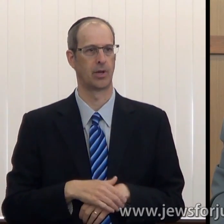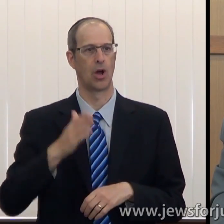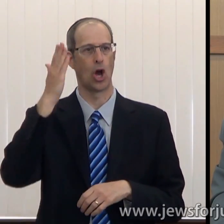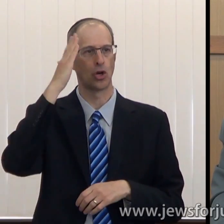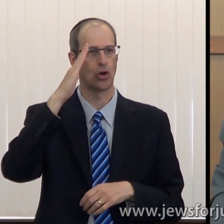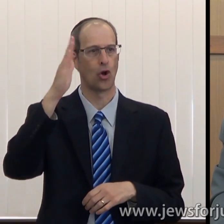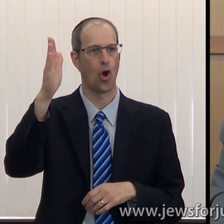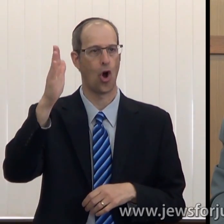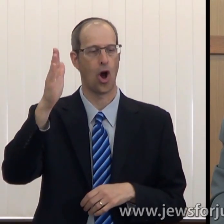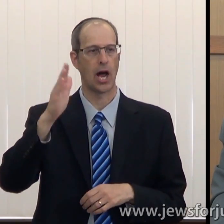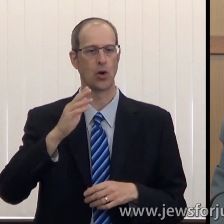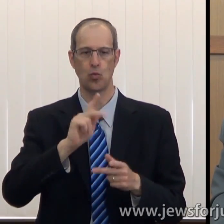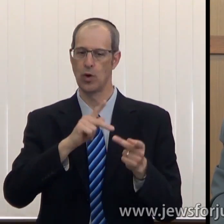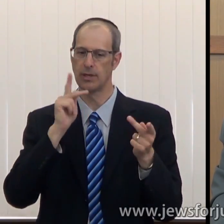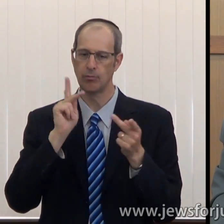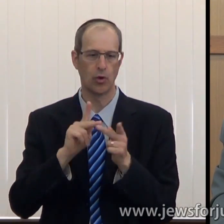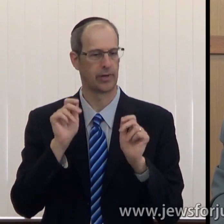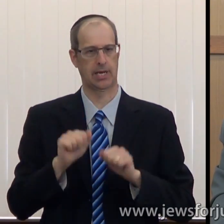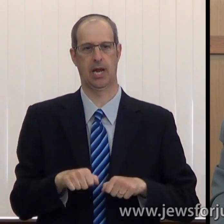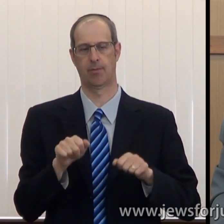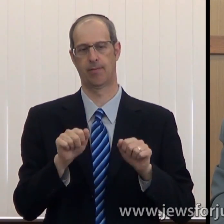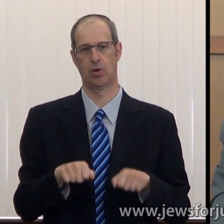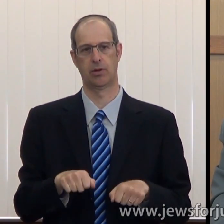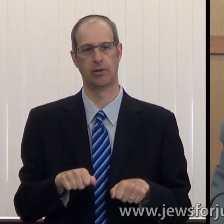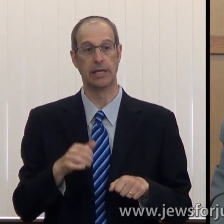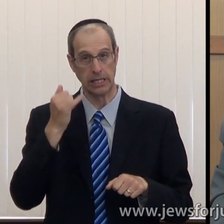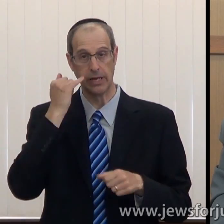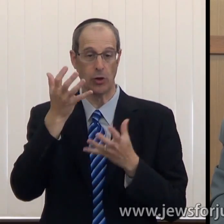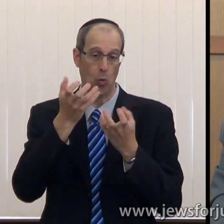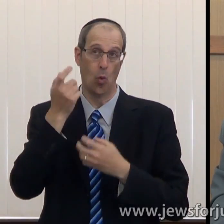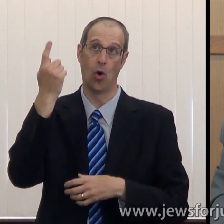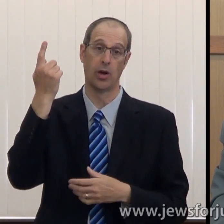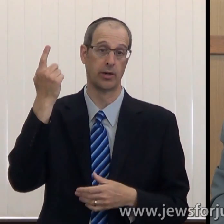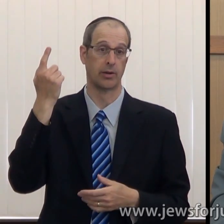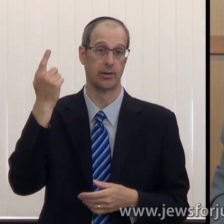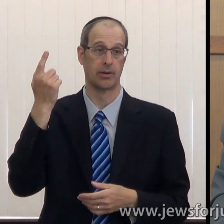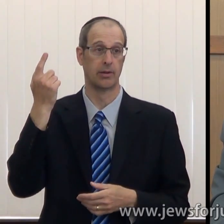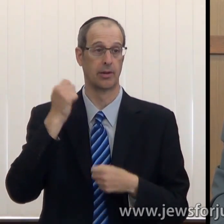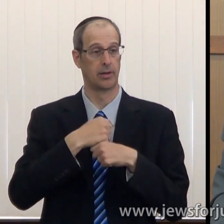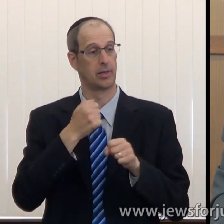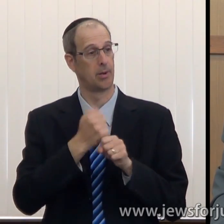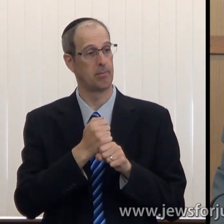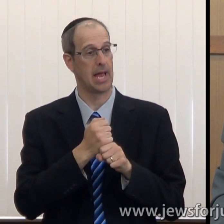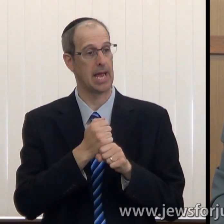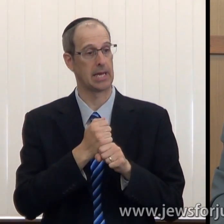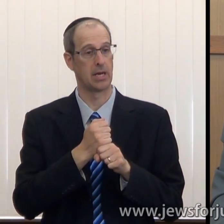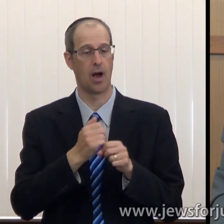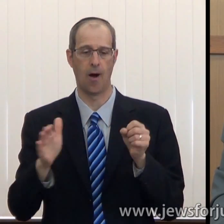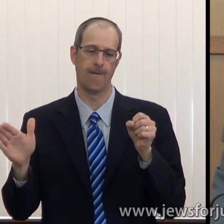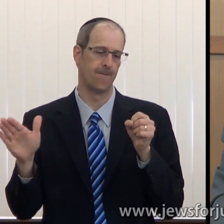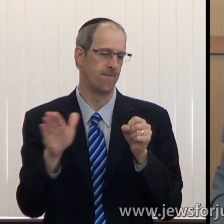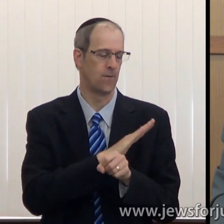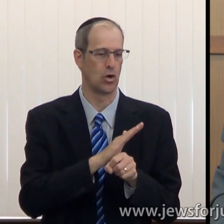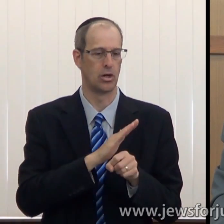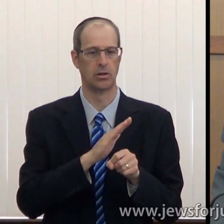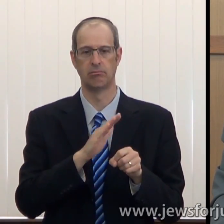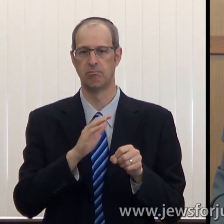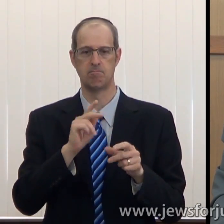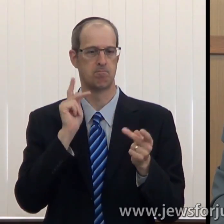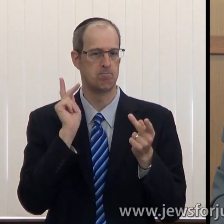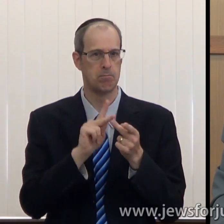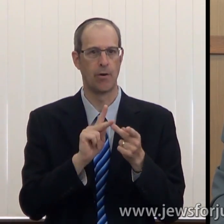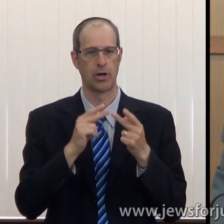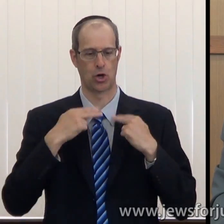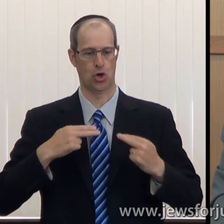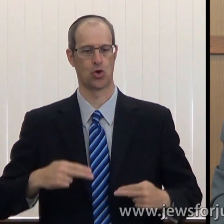God was perfectly capable, if God wanted to make a complete, perfect human